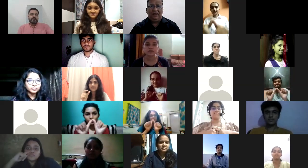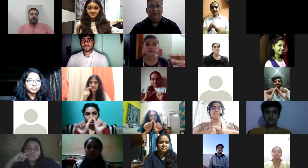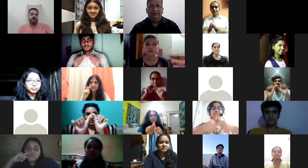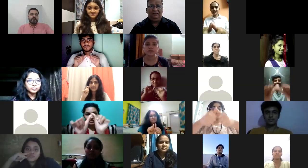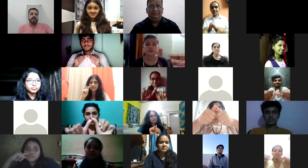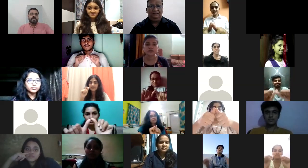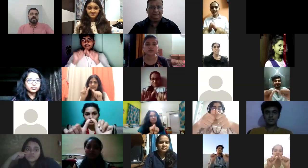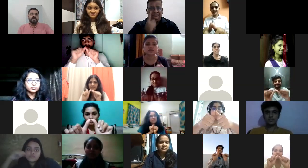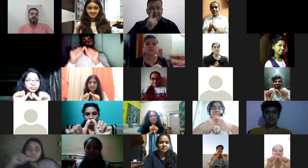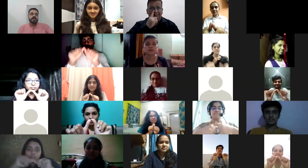Auntie.